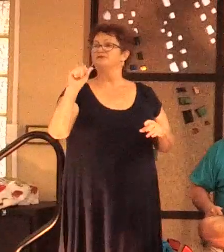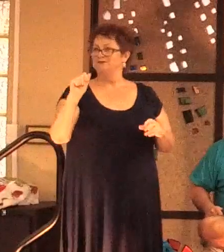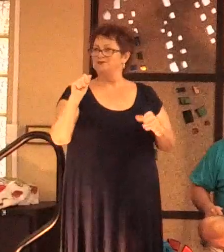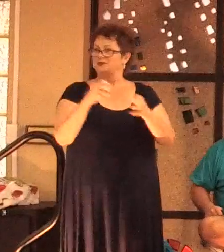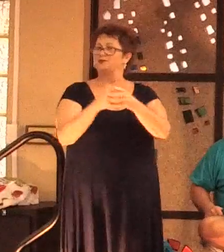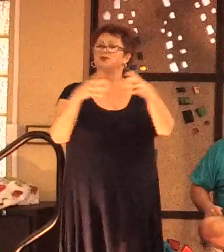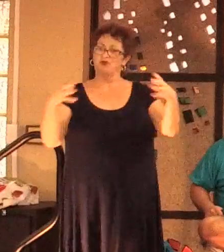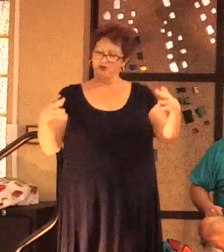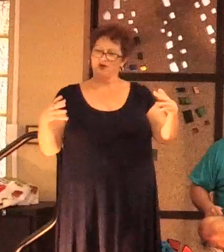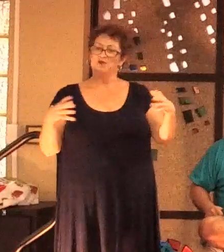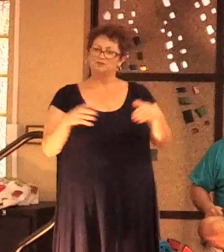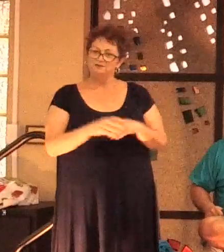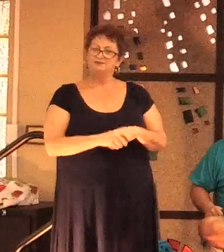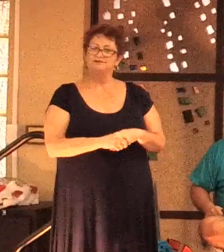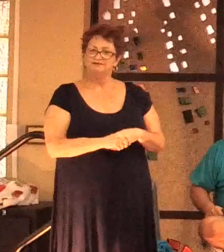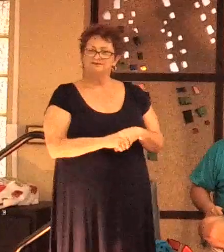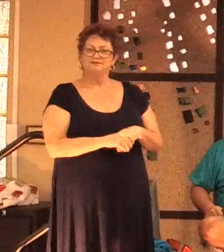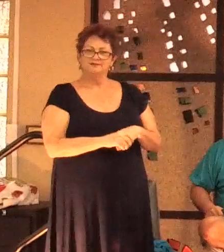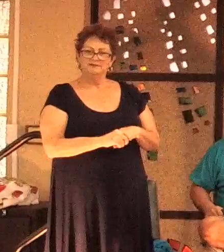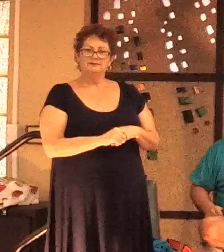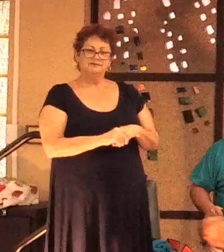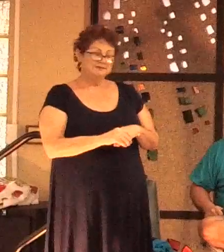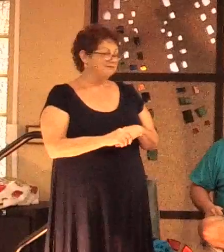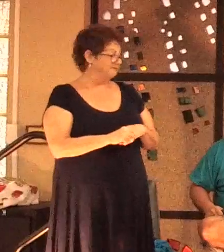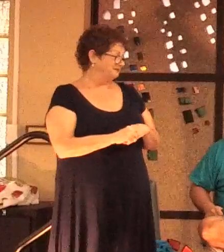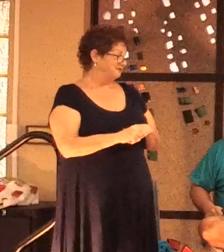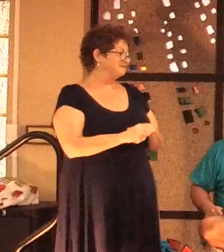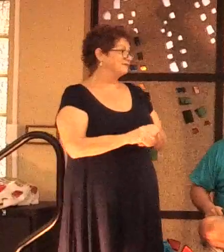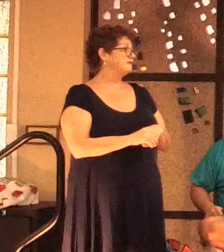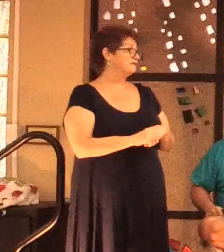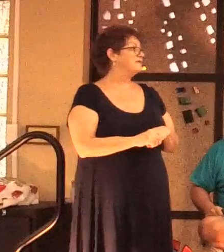of CODAs, or K CODAs and C CODAs, will grow.